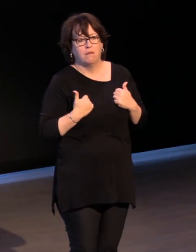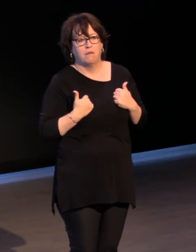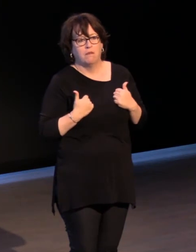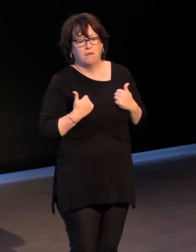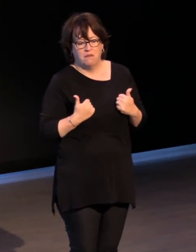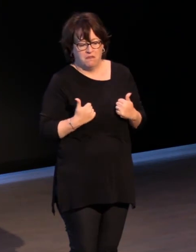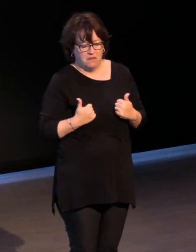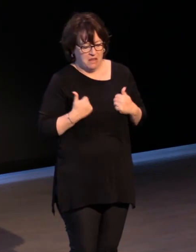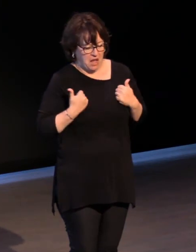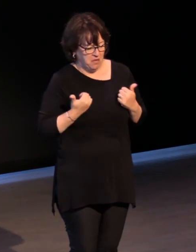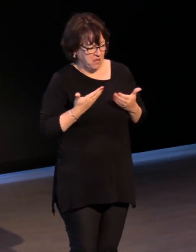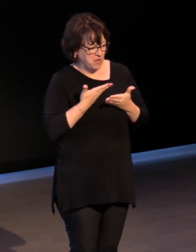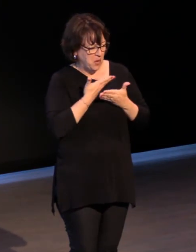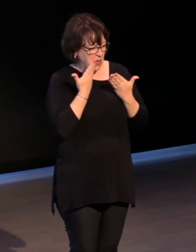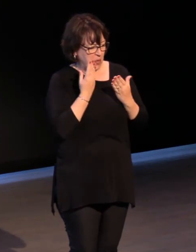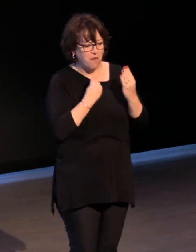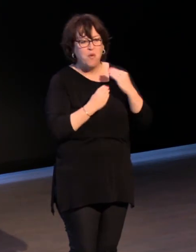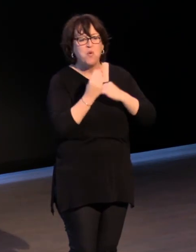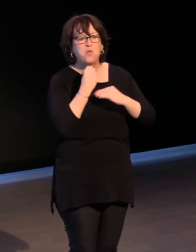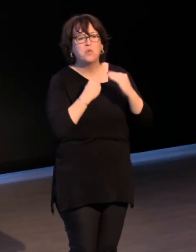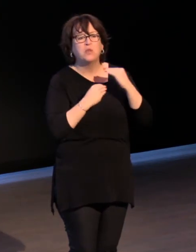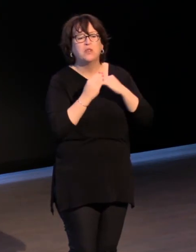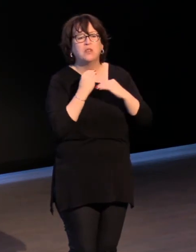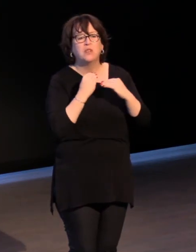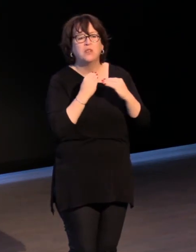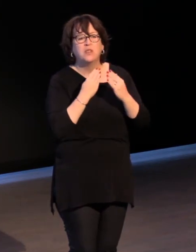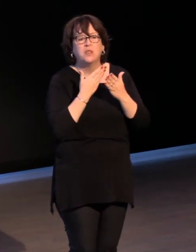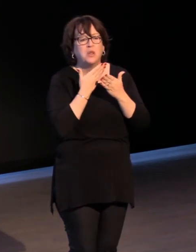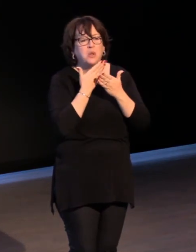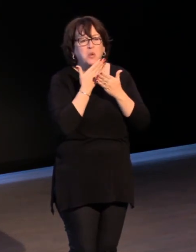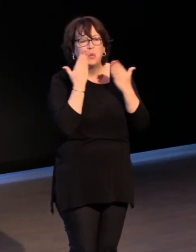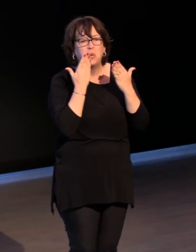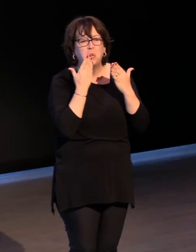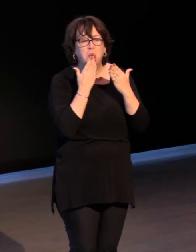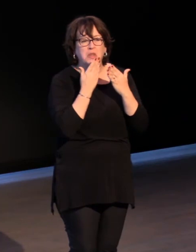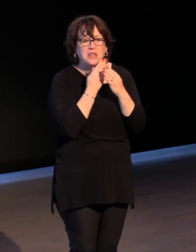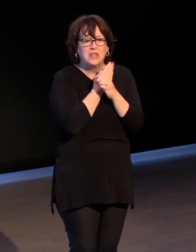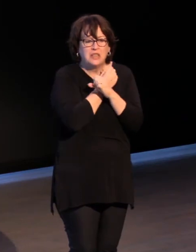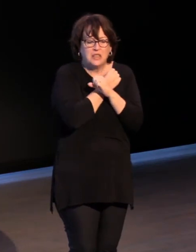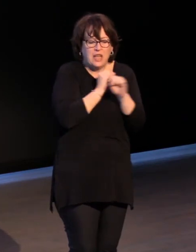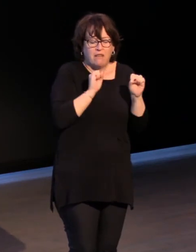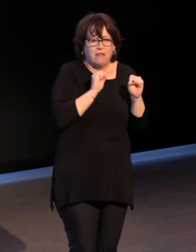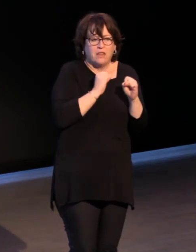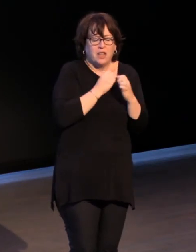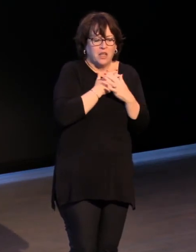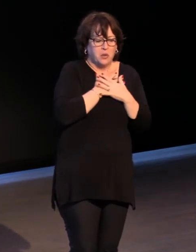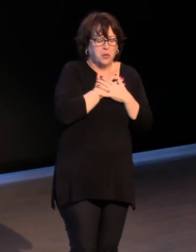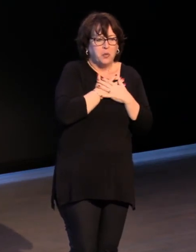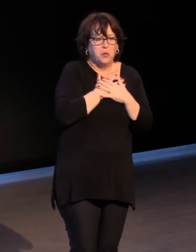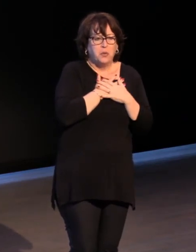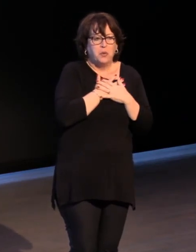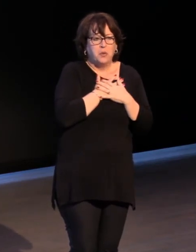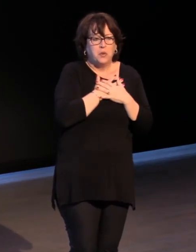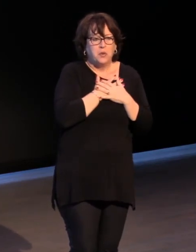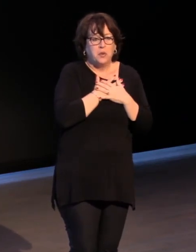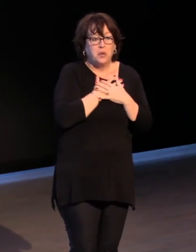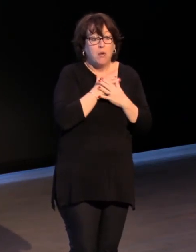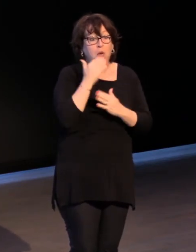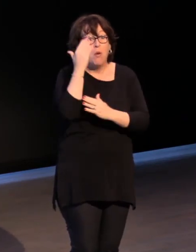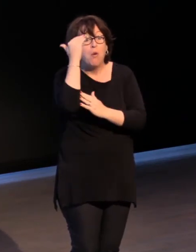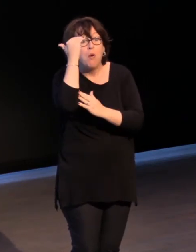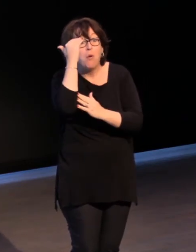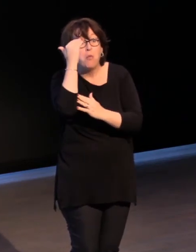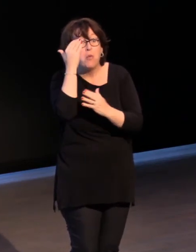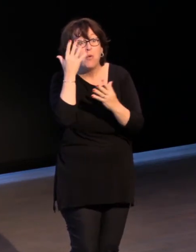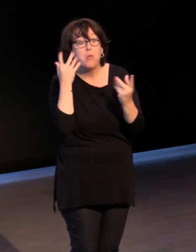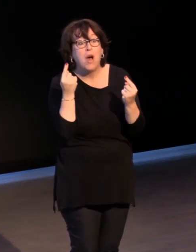with no food, life with no security. And the only hope we had was to